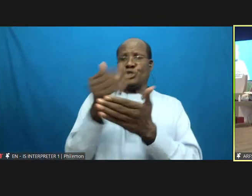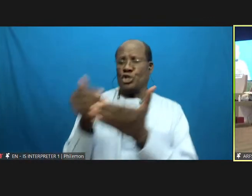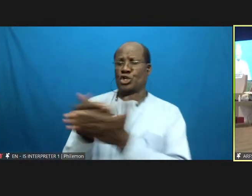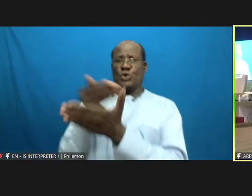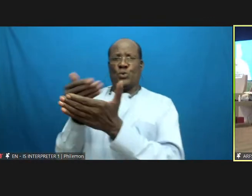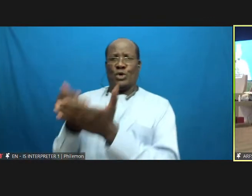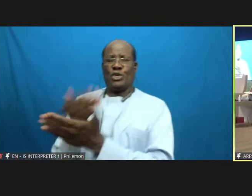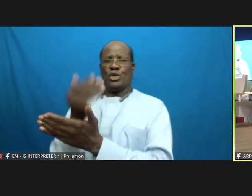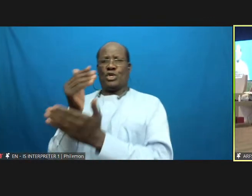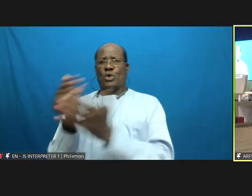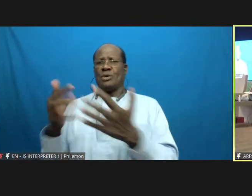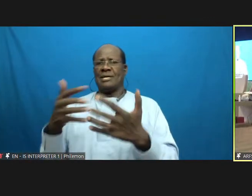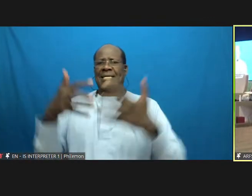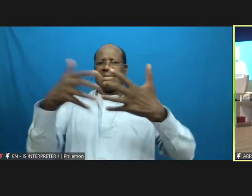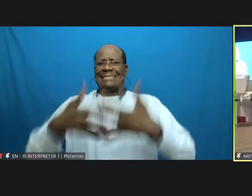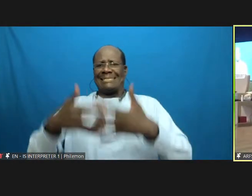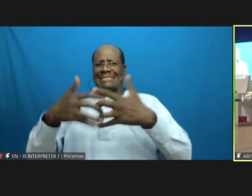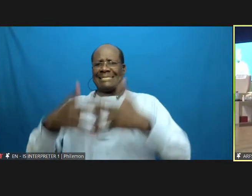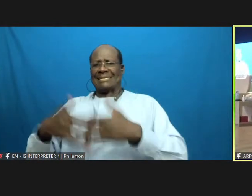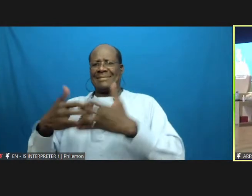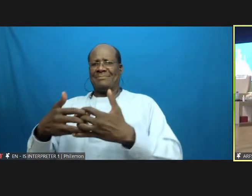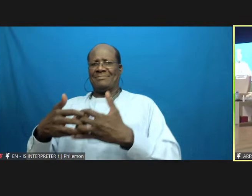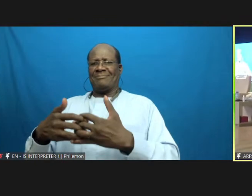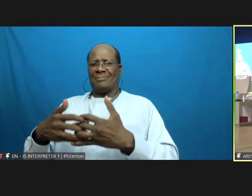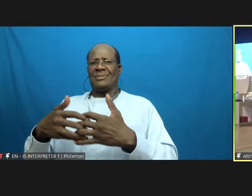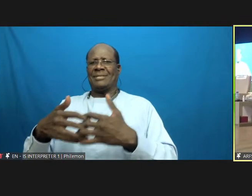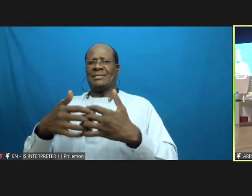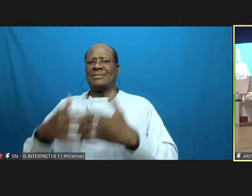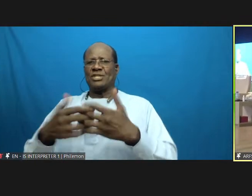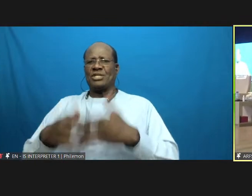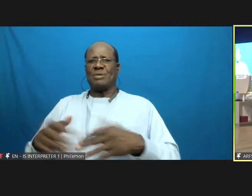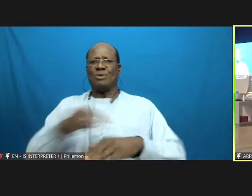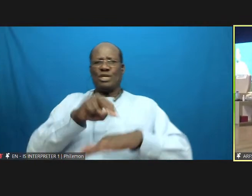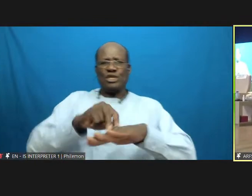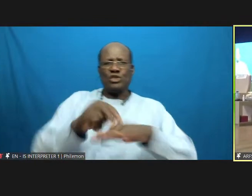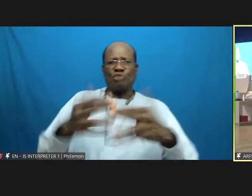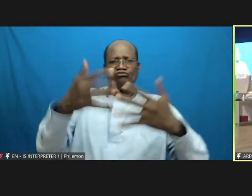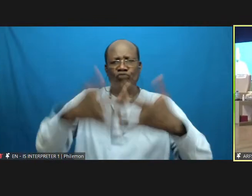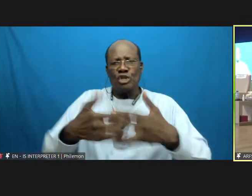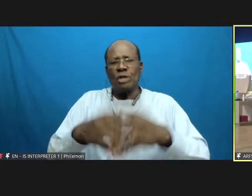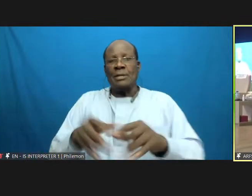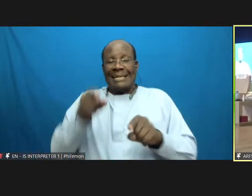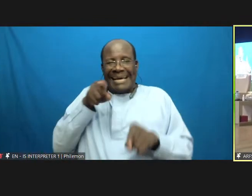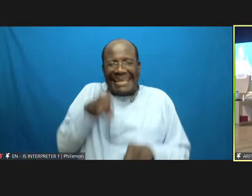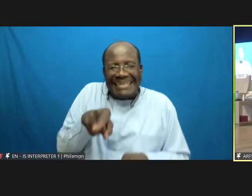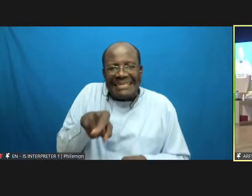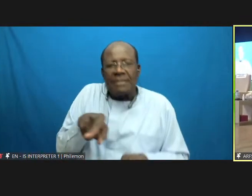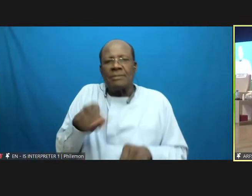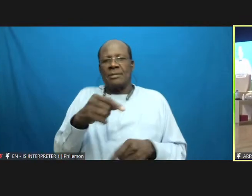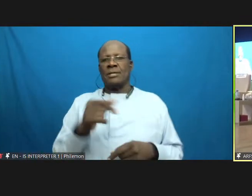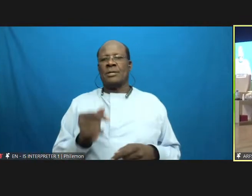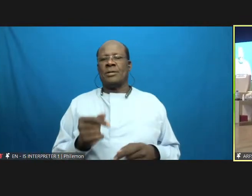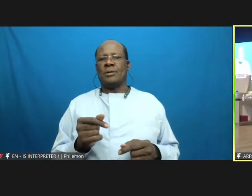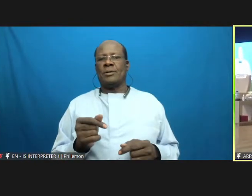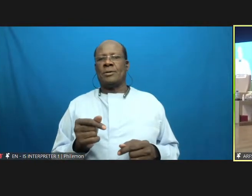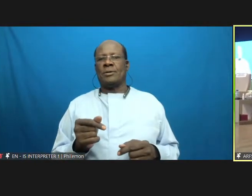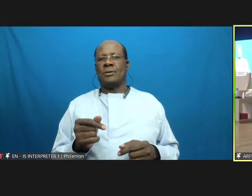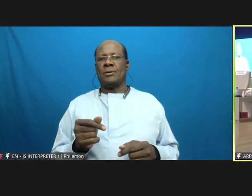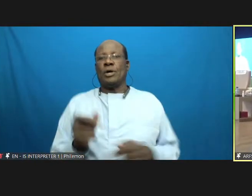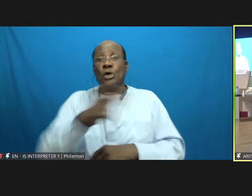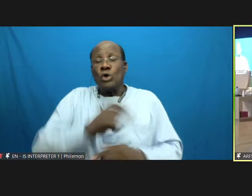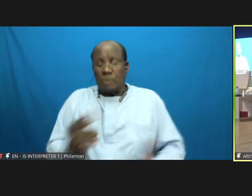systems so as to strengthen the capacities of countries to resist shocks while